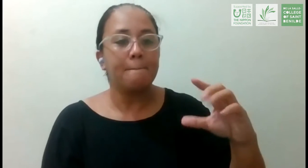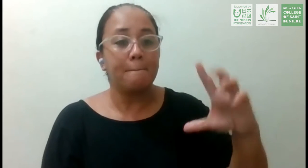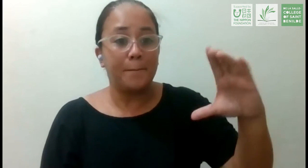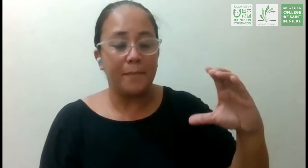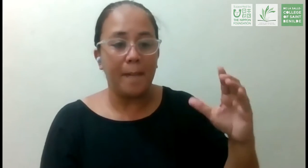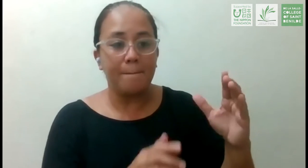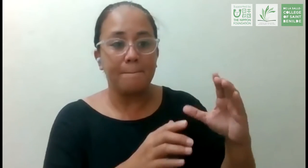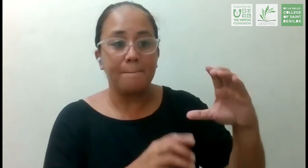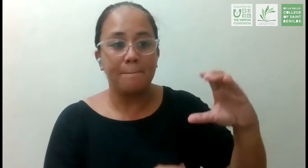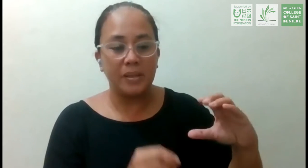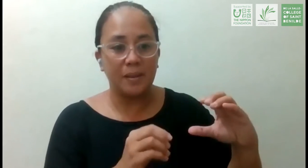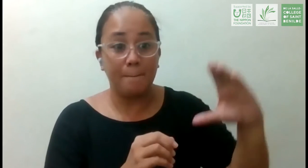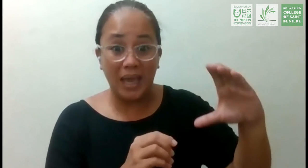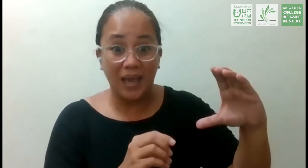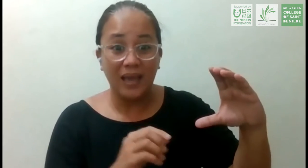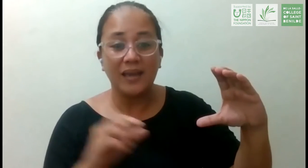smaller end.